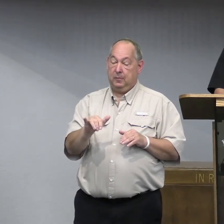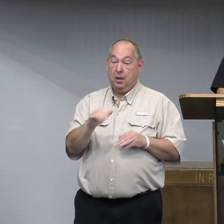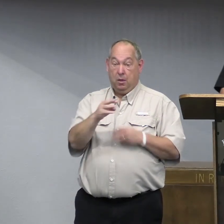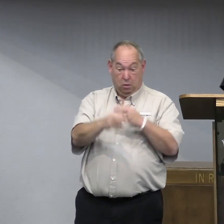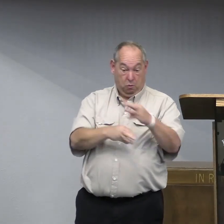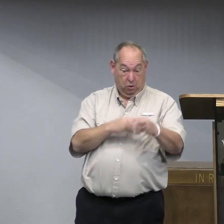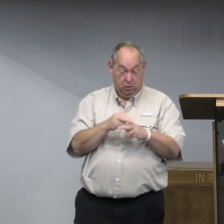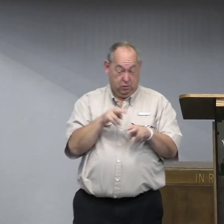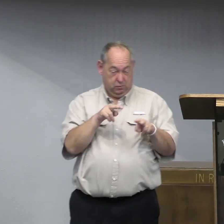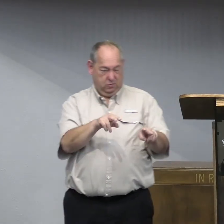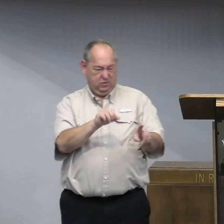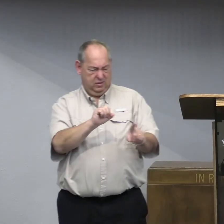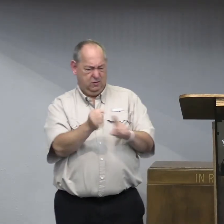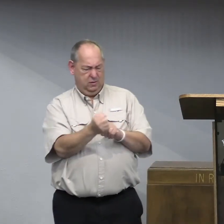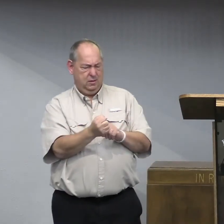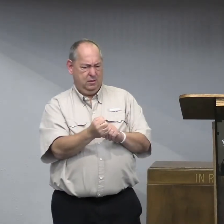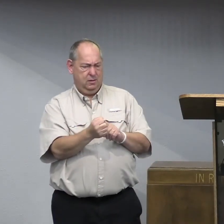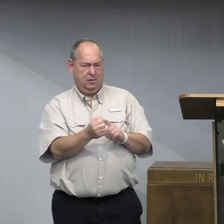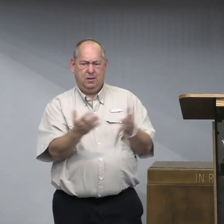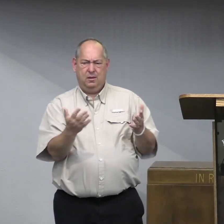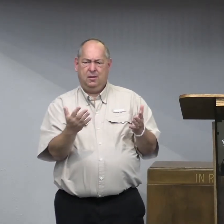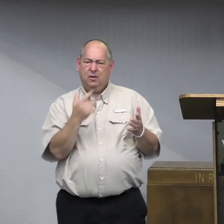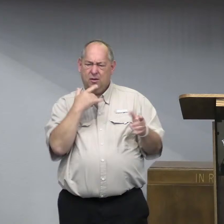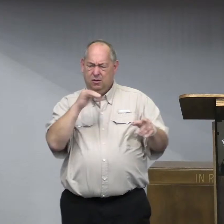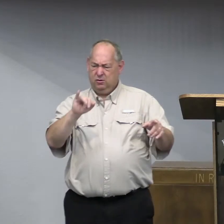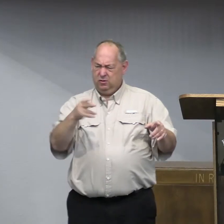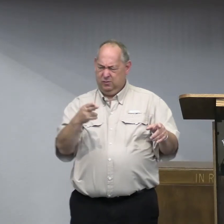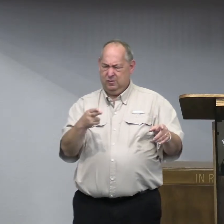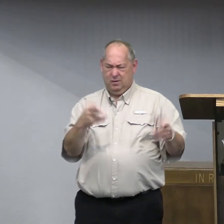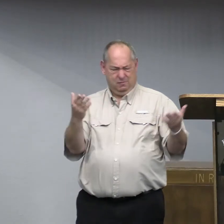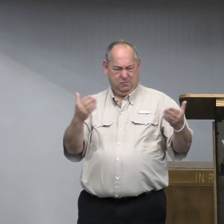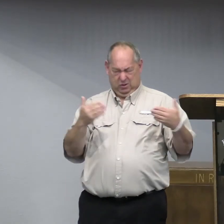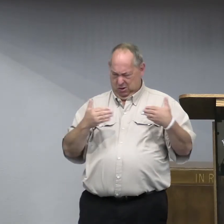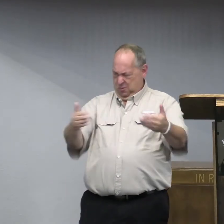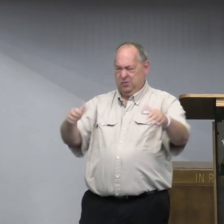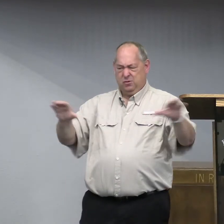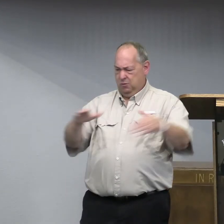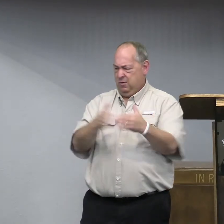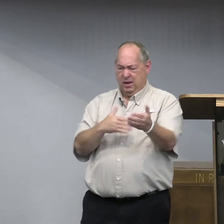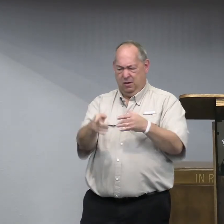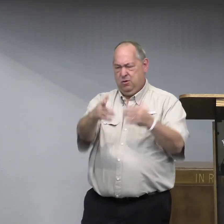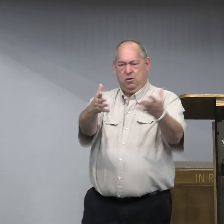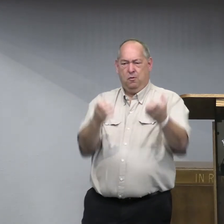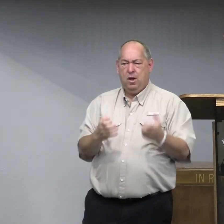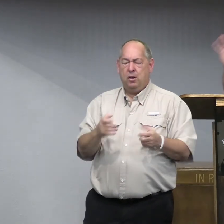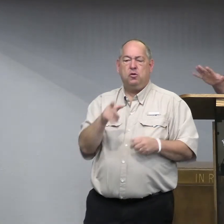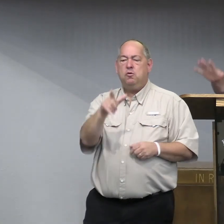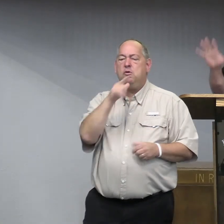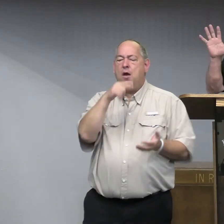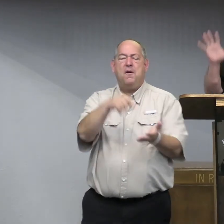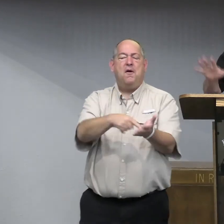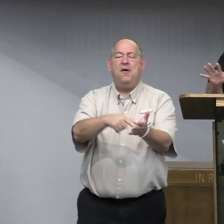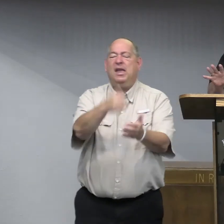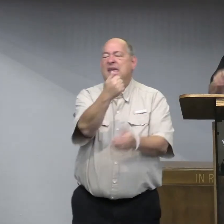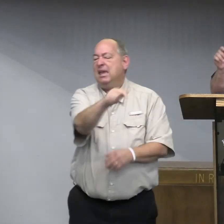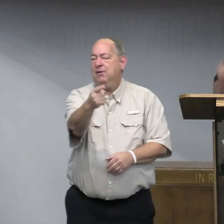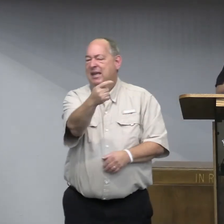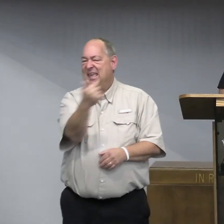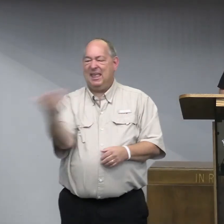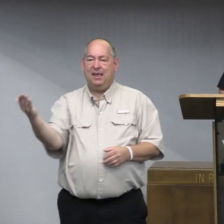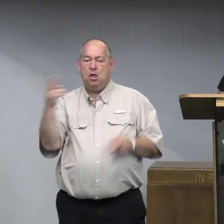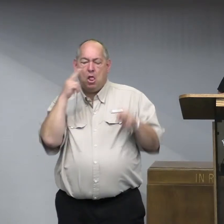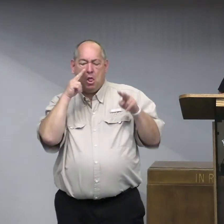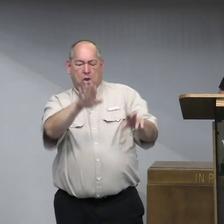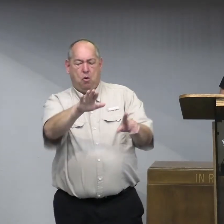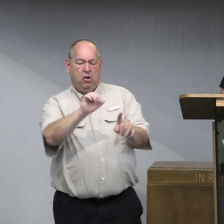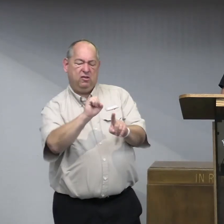would have looked at this situation and told Joseph, go for it, do whatever you want. You don't owe anyone anything. Look at